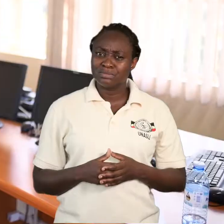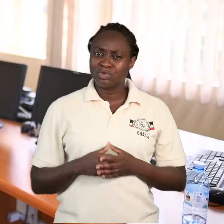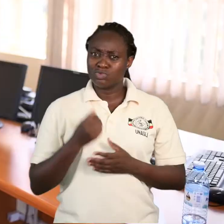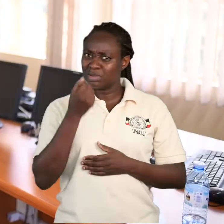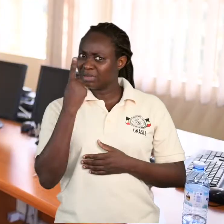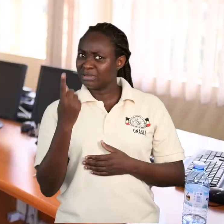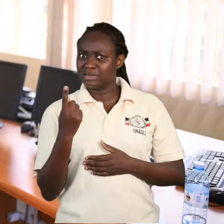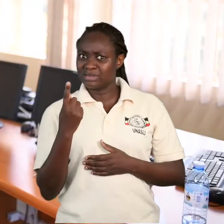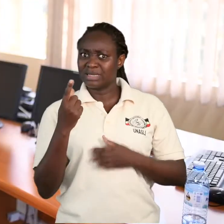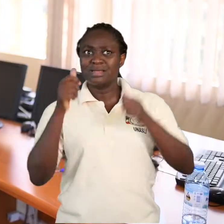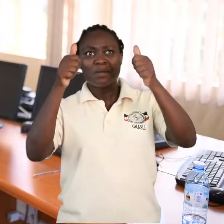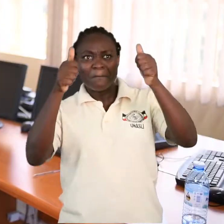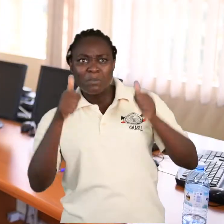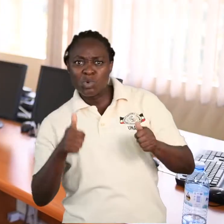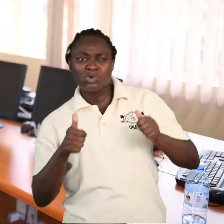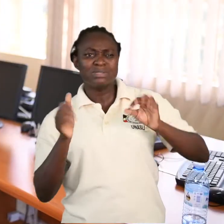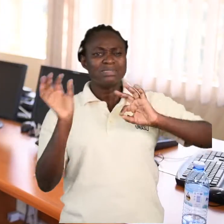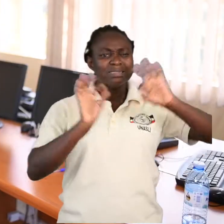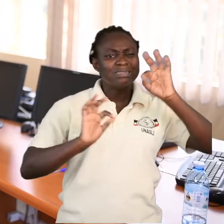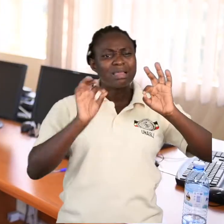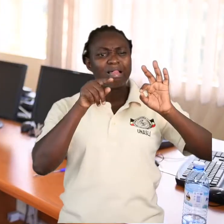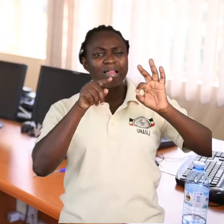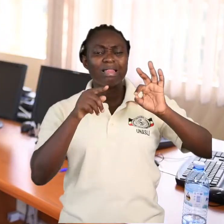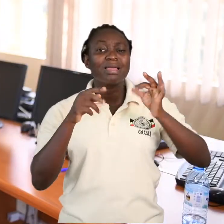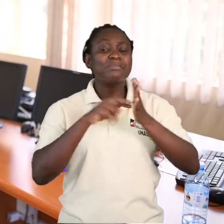is all about poster designing.